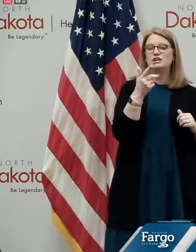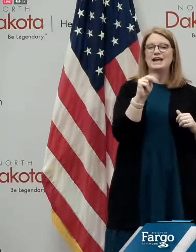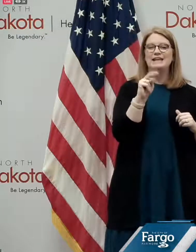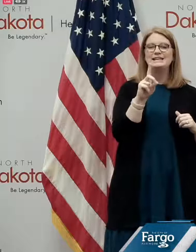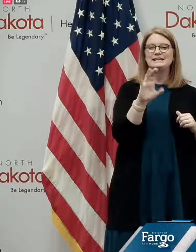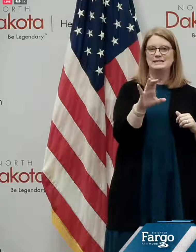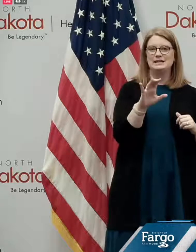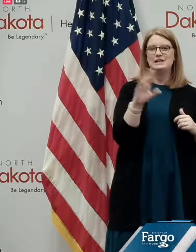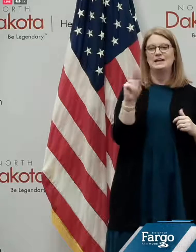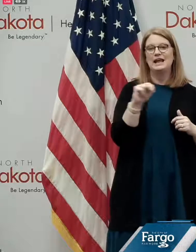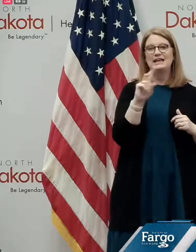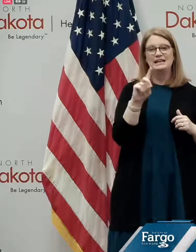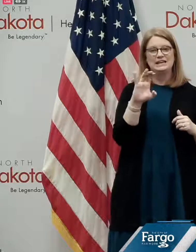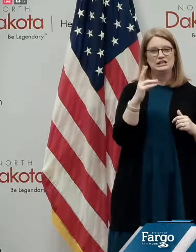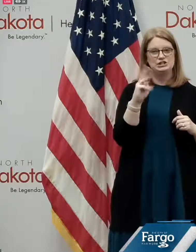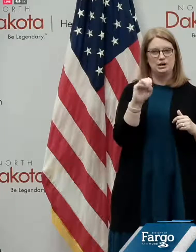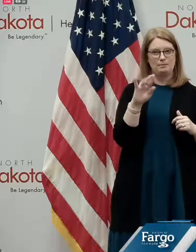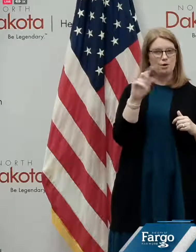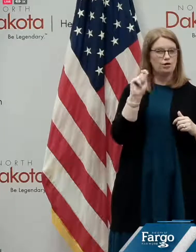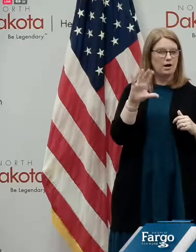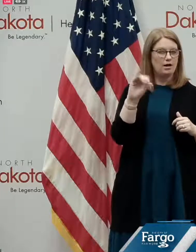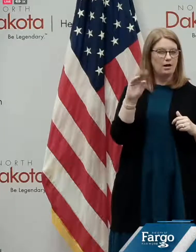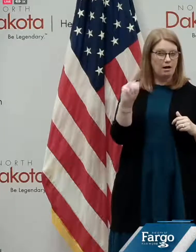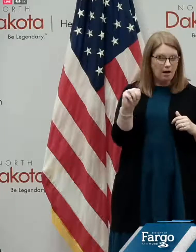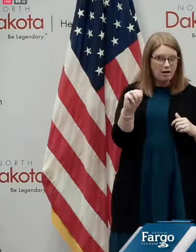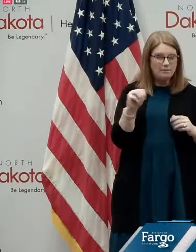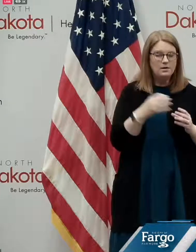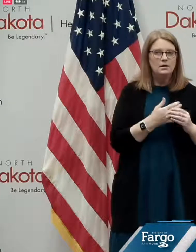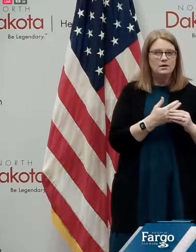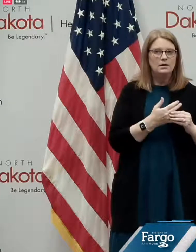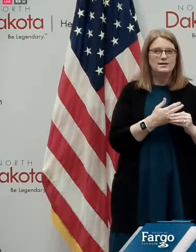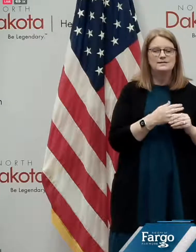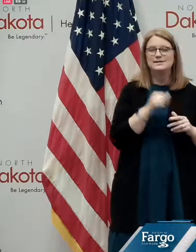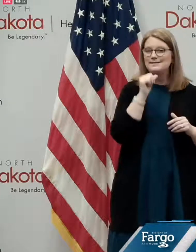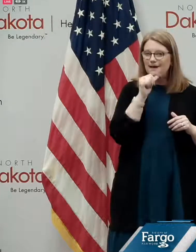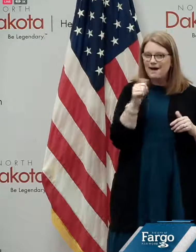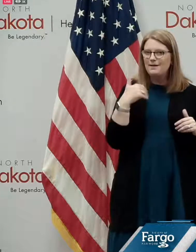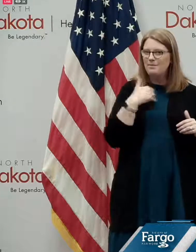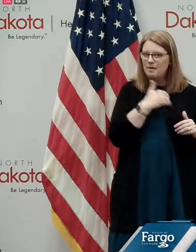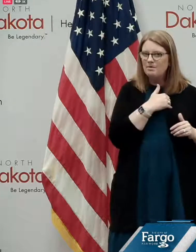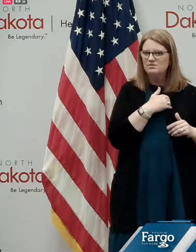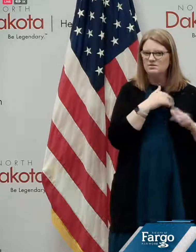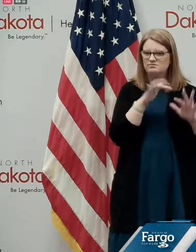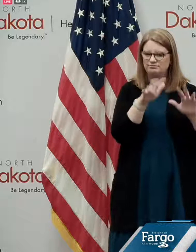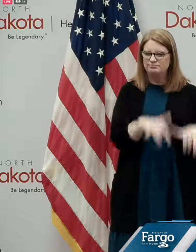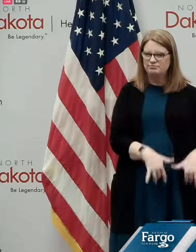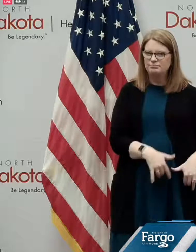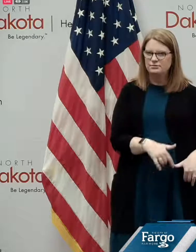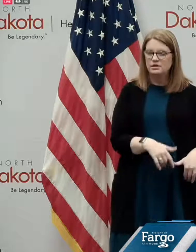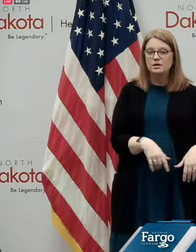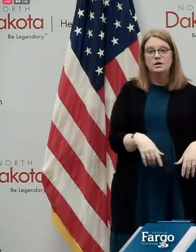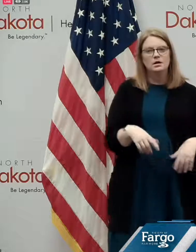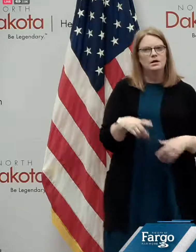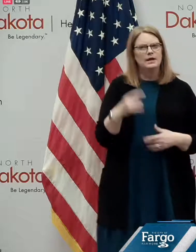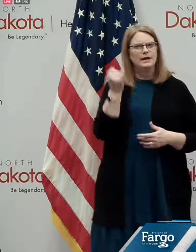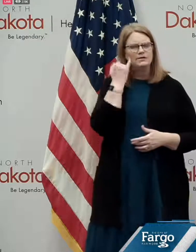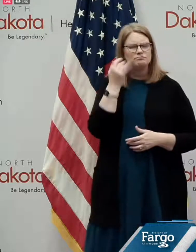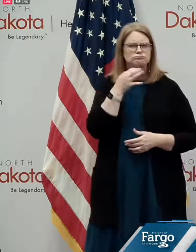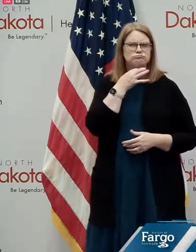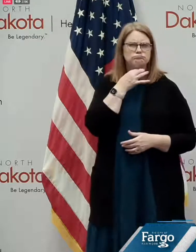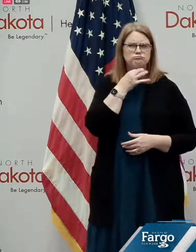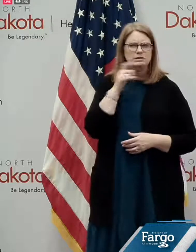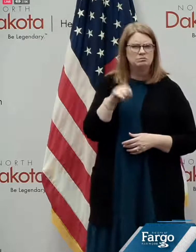register at ndchamber.com as a non-member. Also, you can ask questions ahead of time or at any